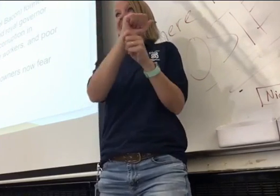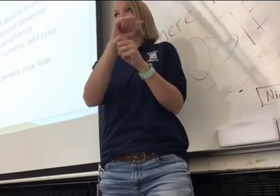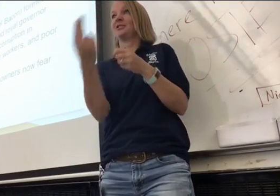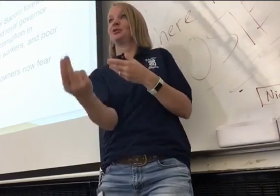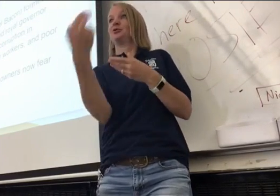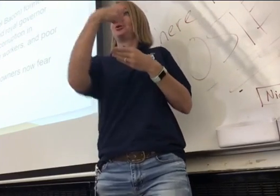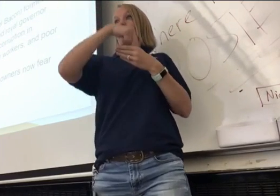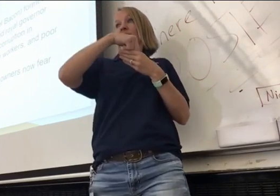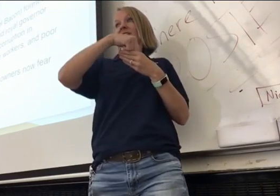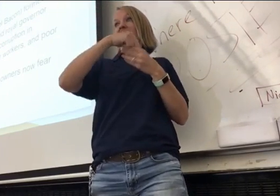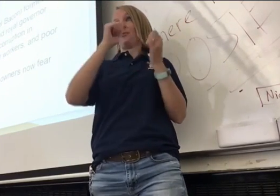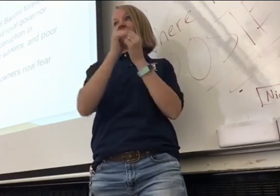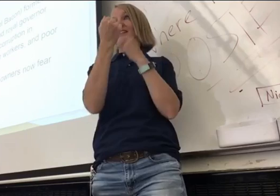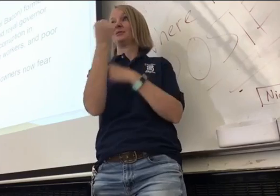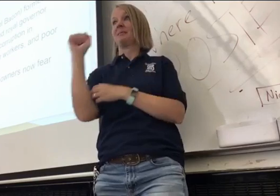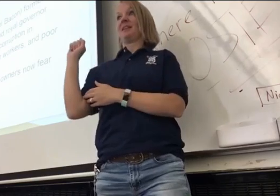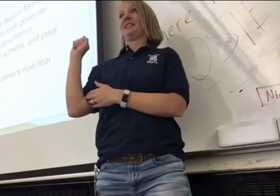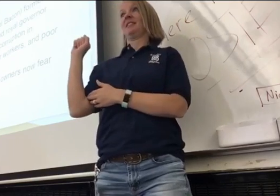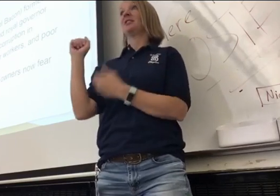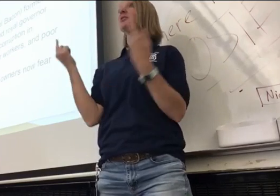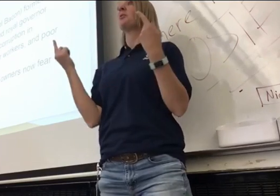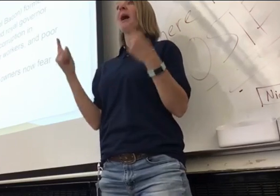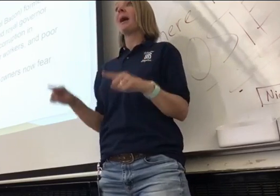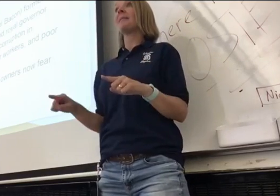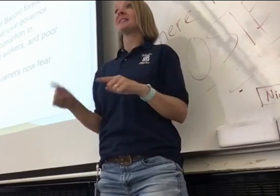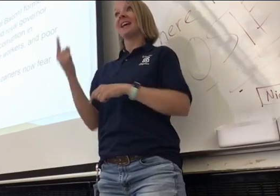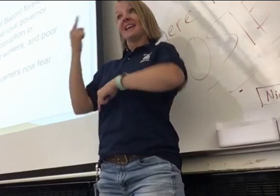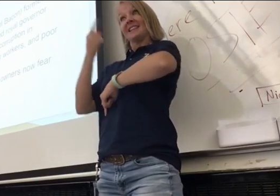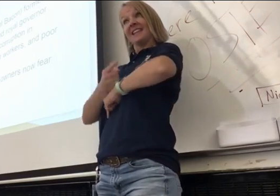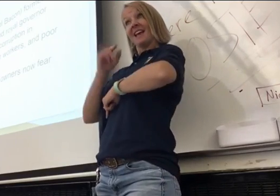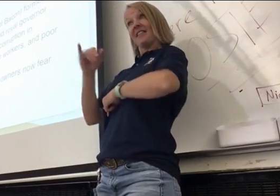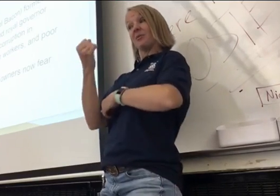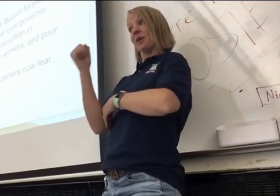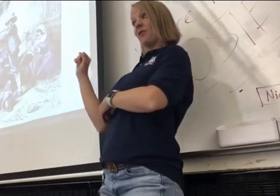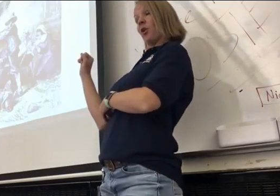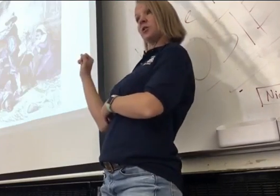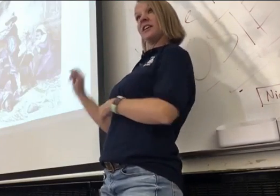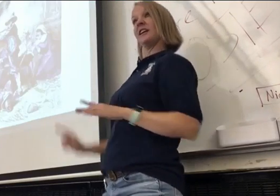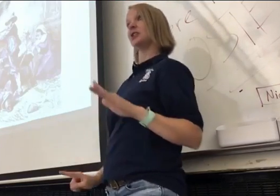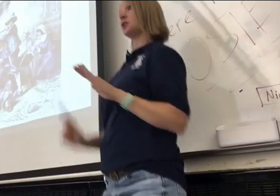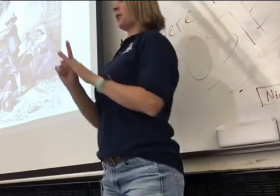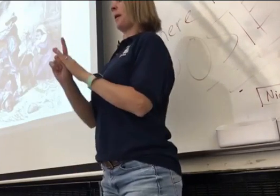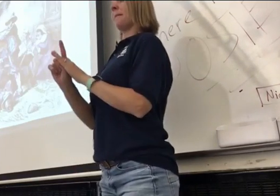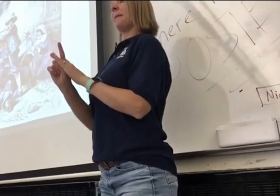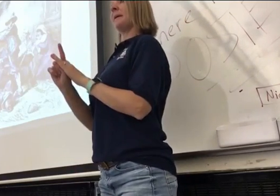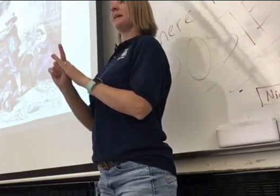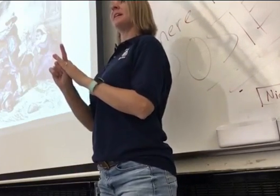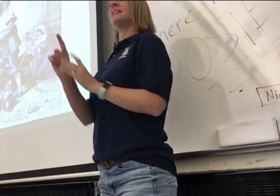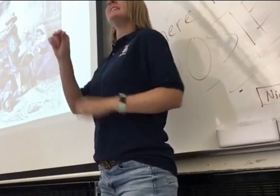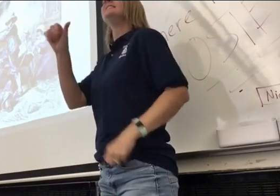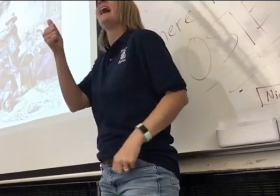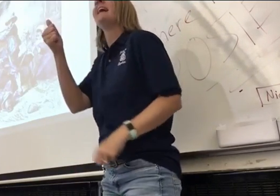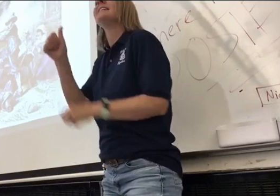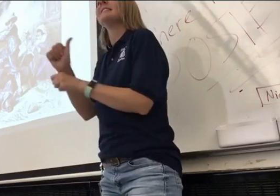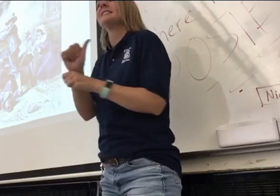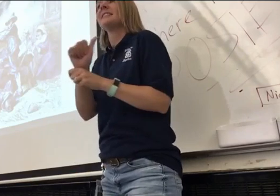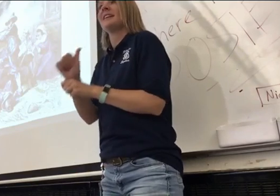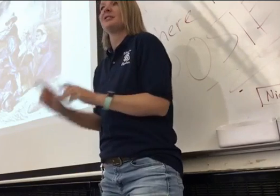and join him on this revolt. Well, what happens is the day of the revolt, he shows up and only 10 slaves